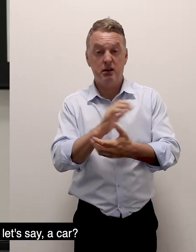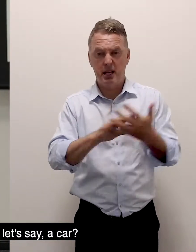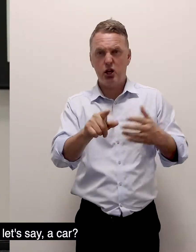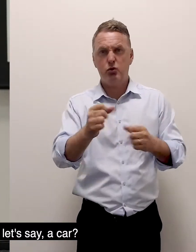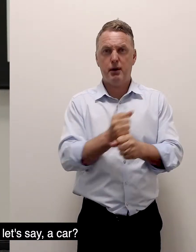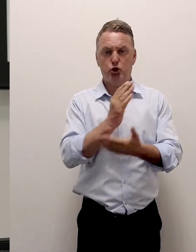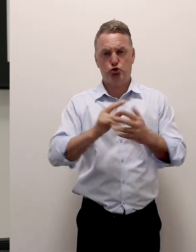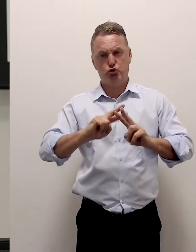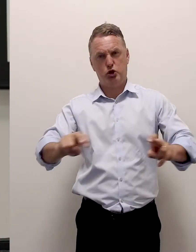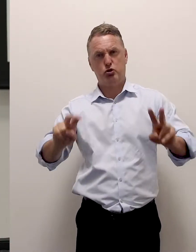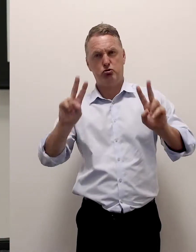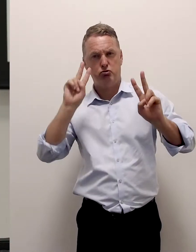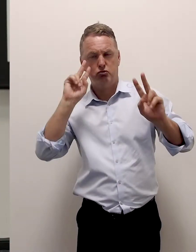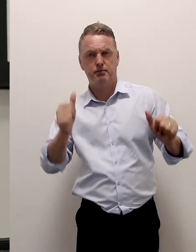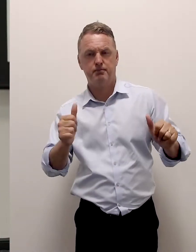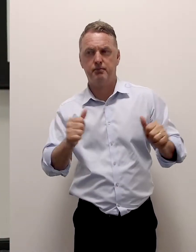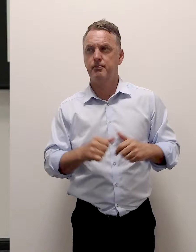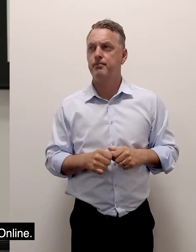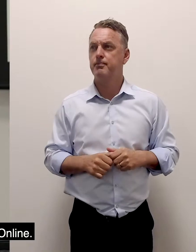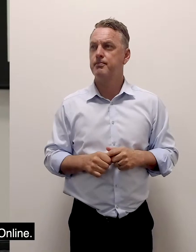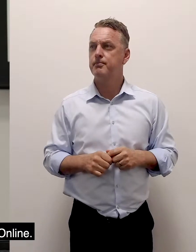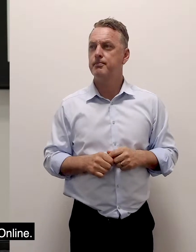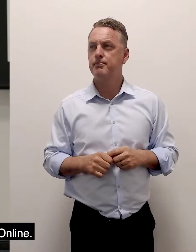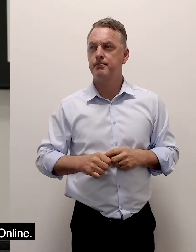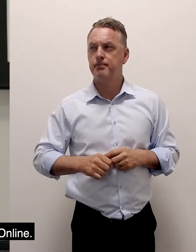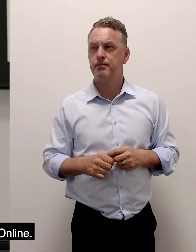let's say, a car?